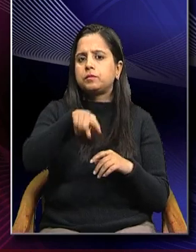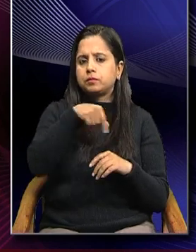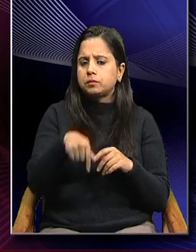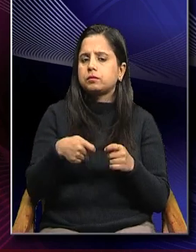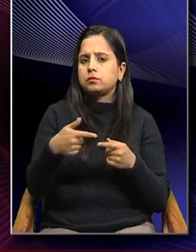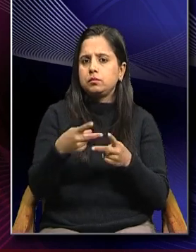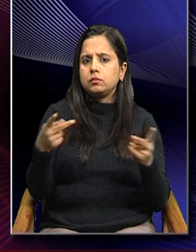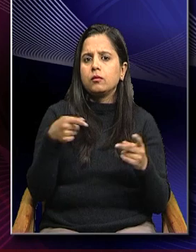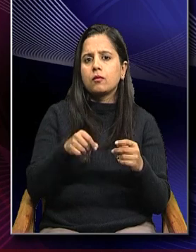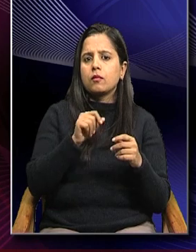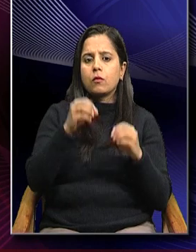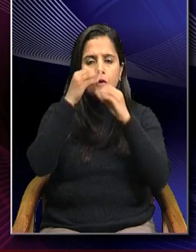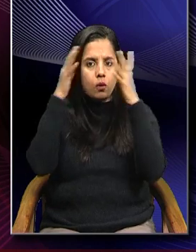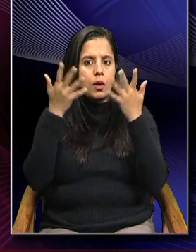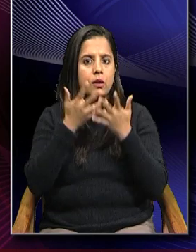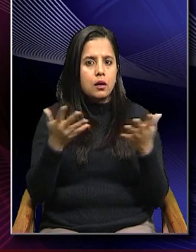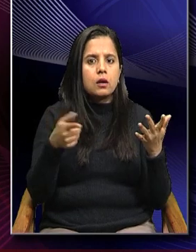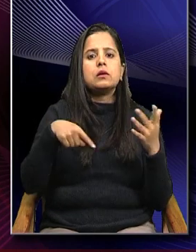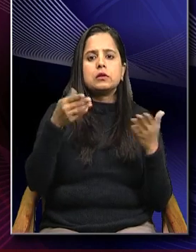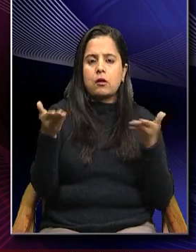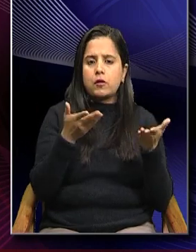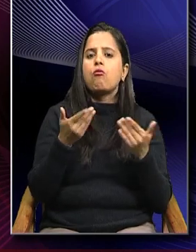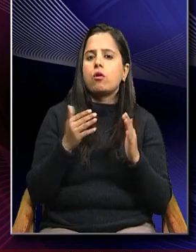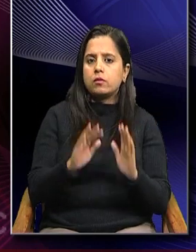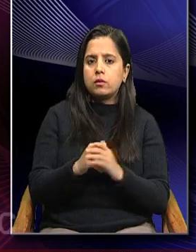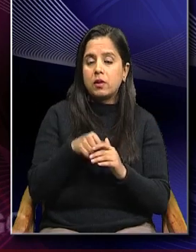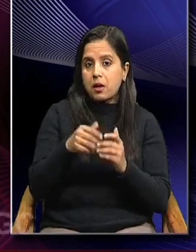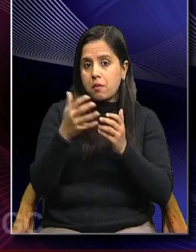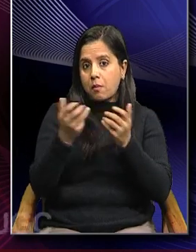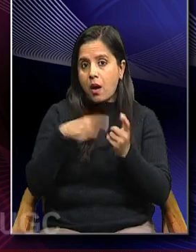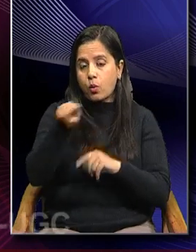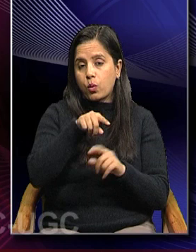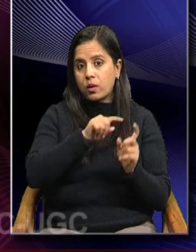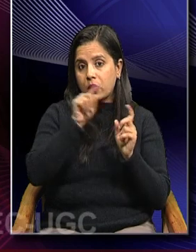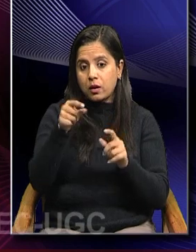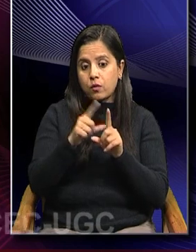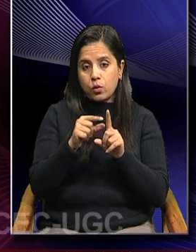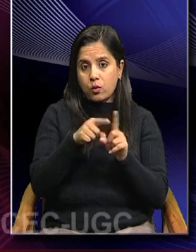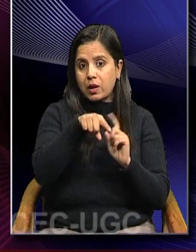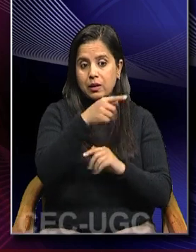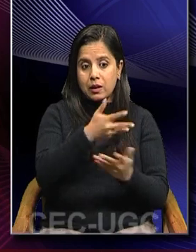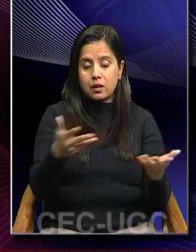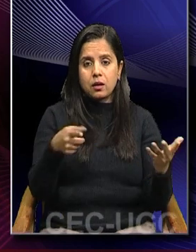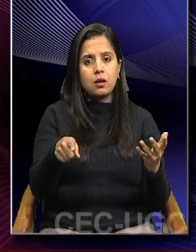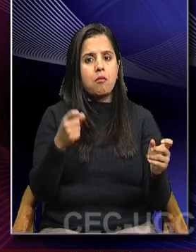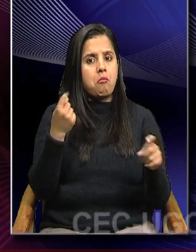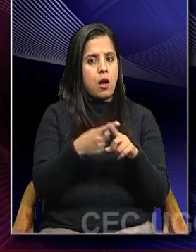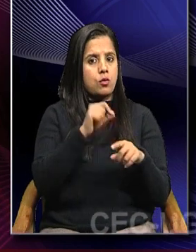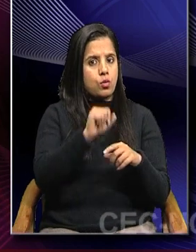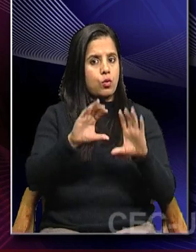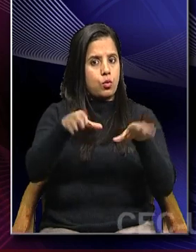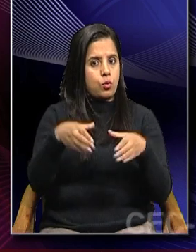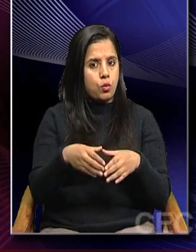spend on aspirational products and services. So, the marketers who are going to deal with those products which belong to this category